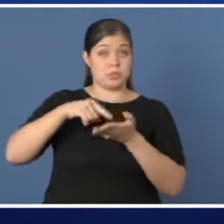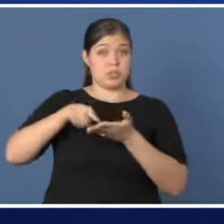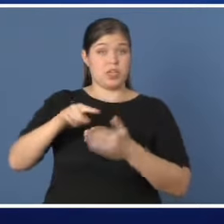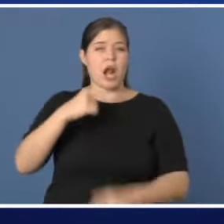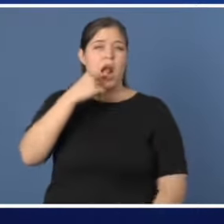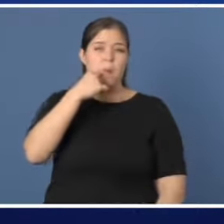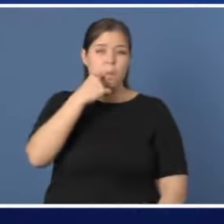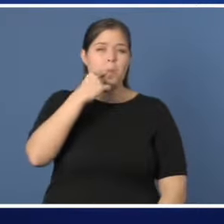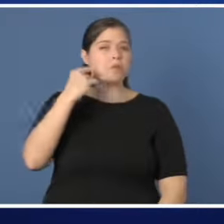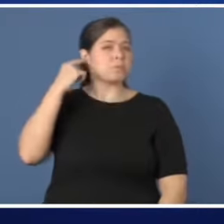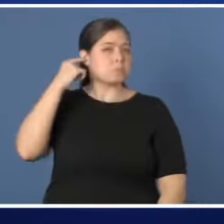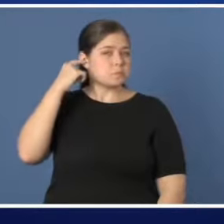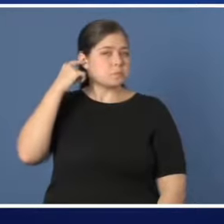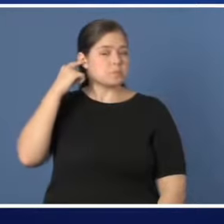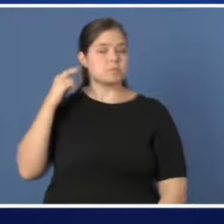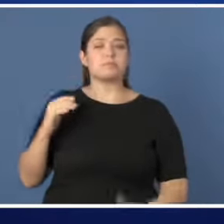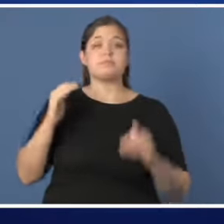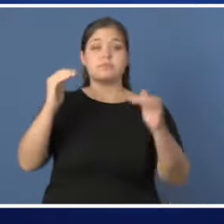thermometer,